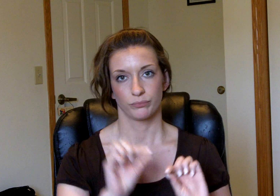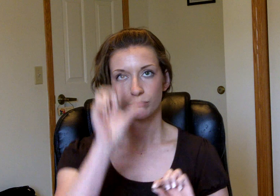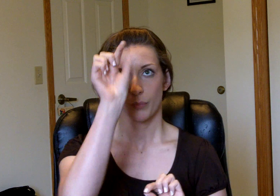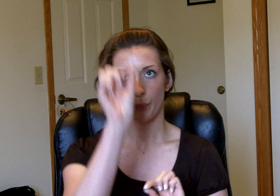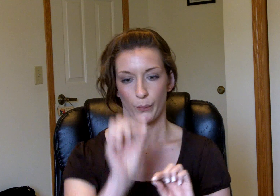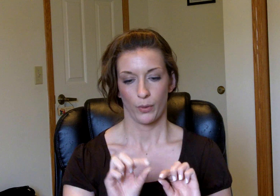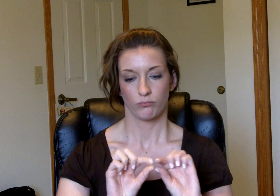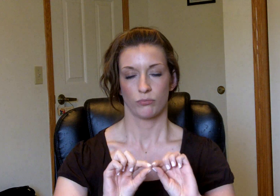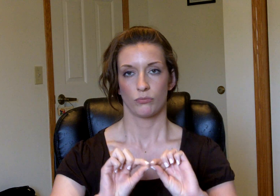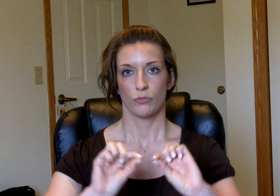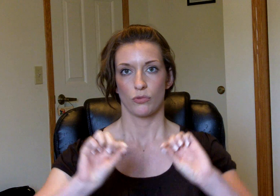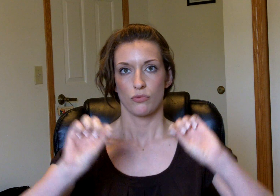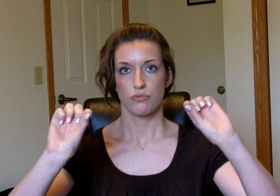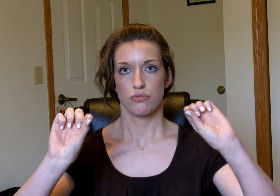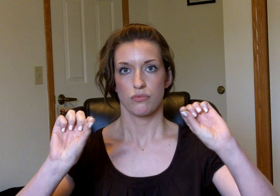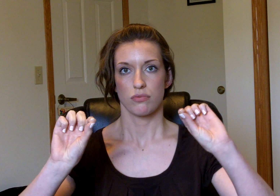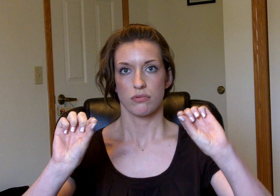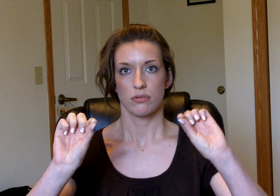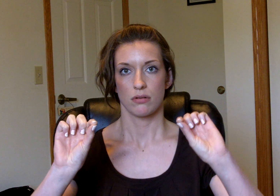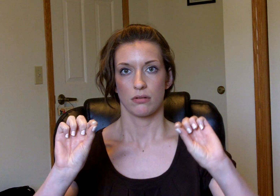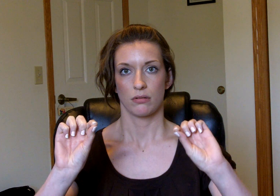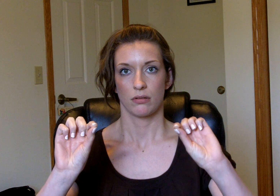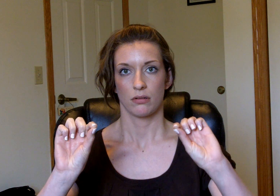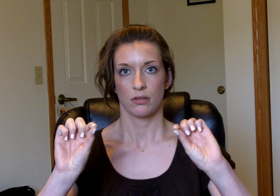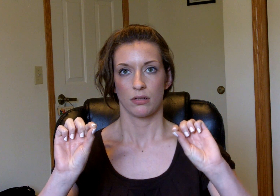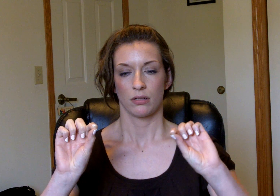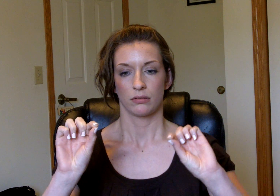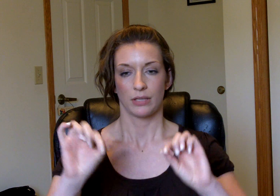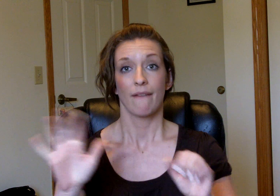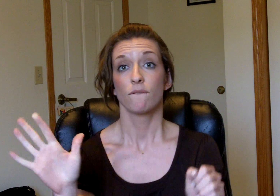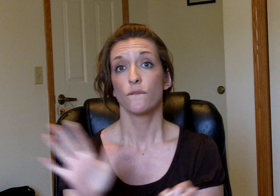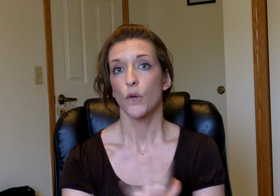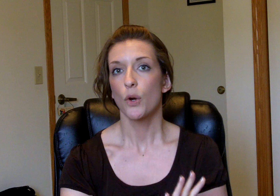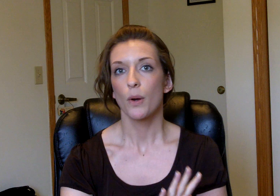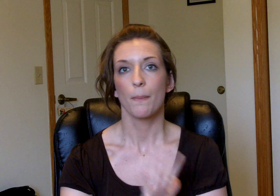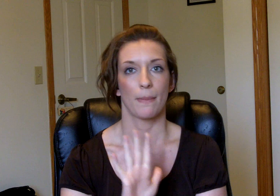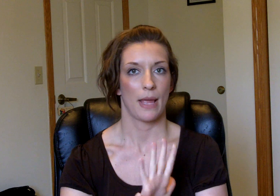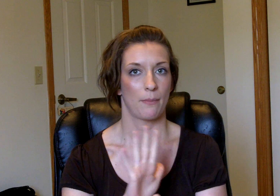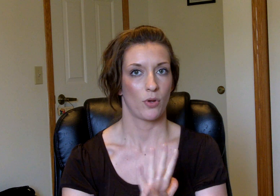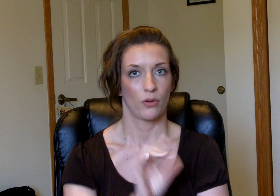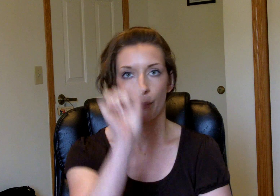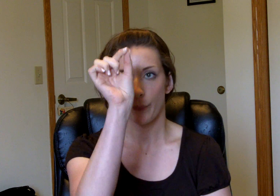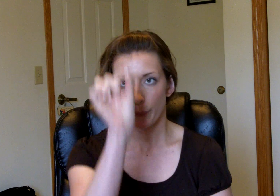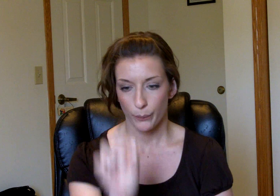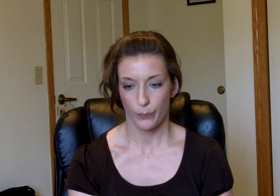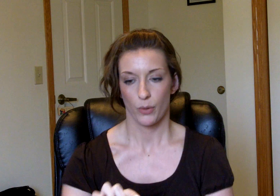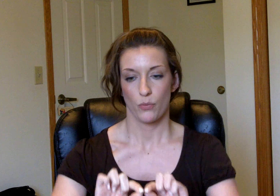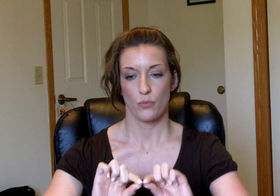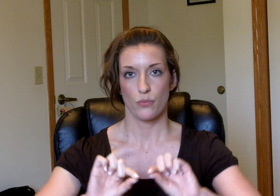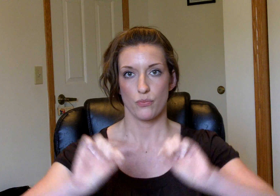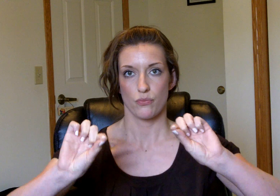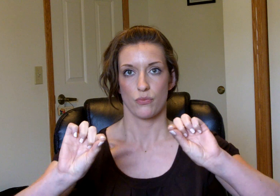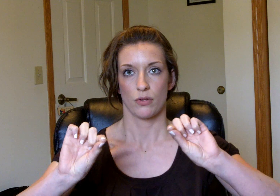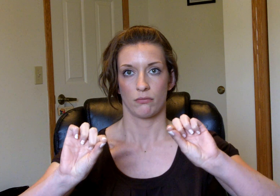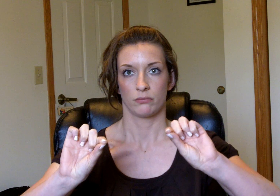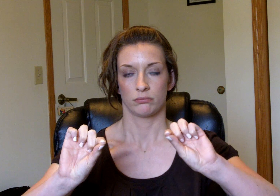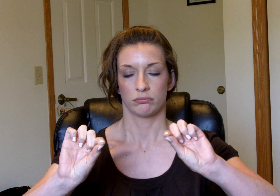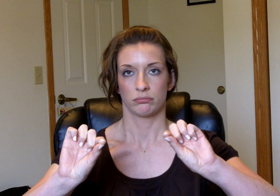Right at the bottom of that arrow, draw the arrow the entire length of the paper. Head of the arrow down at the bottom. At the bottom